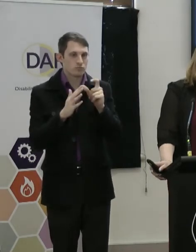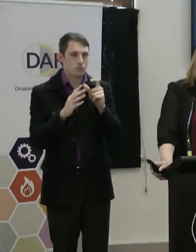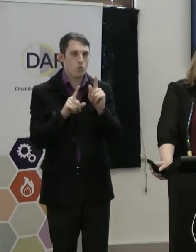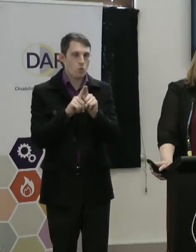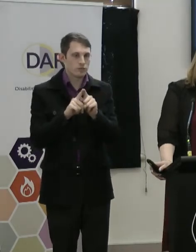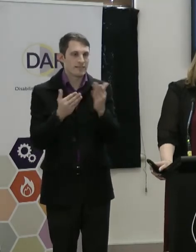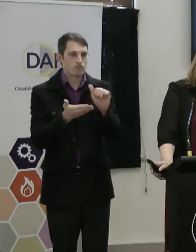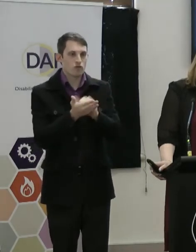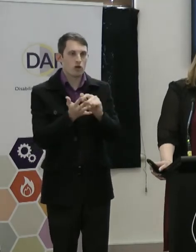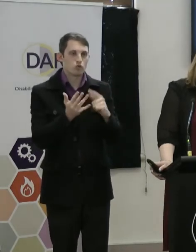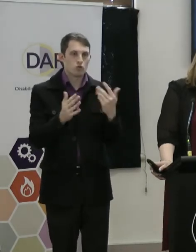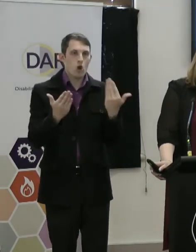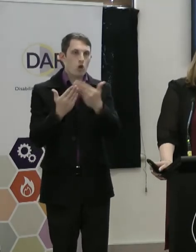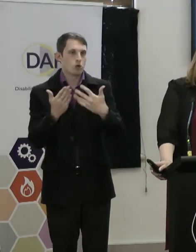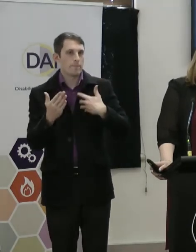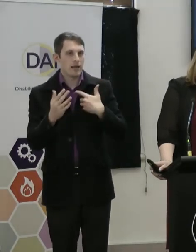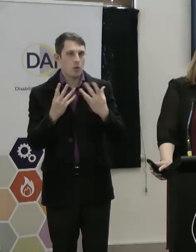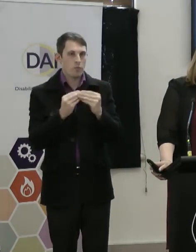anonymously.